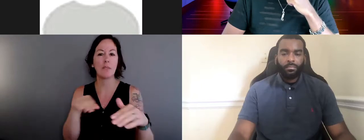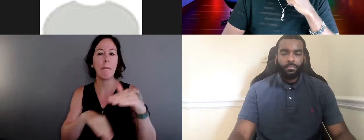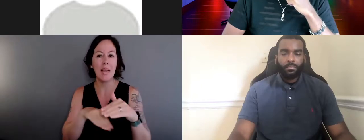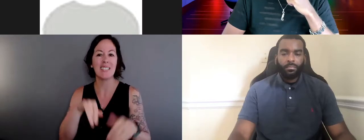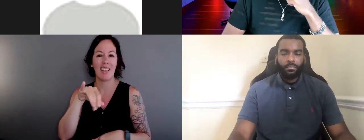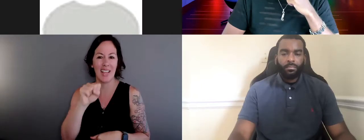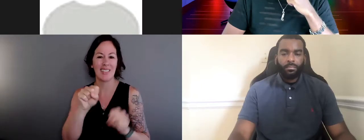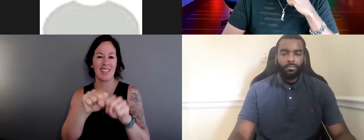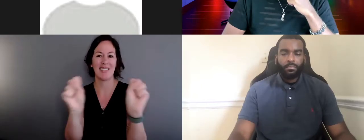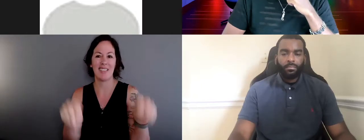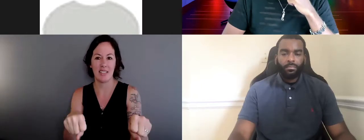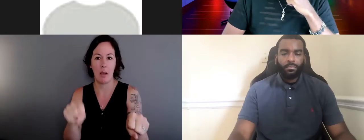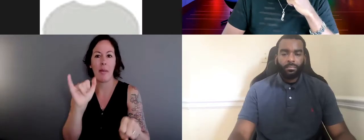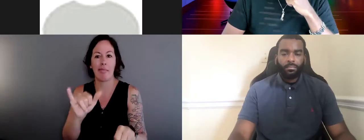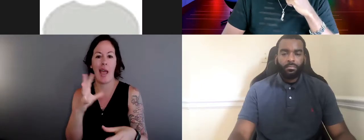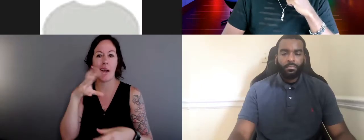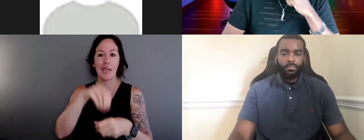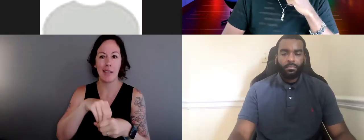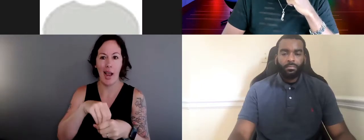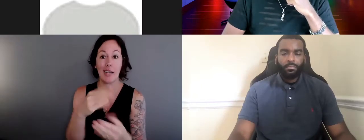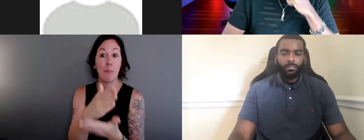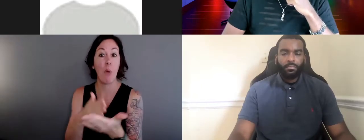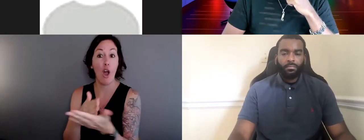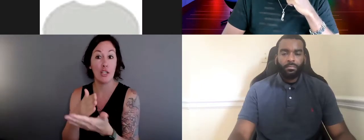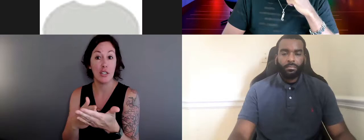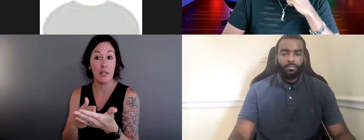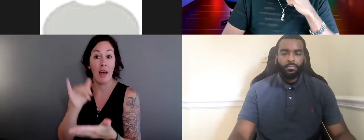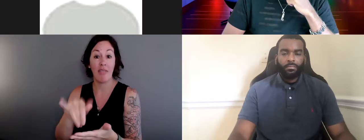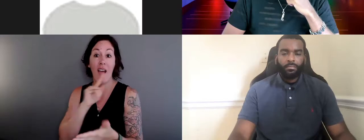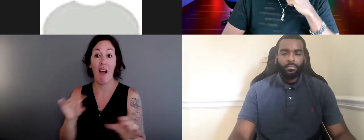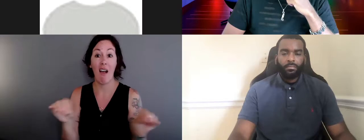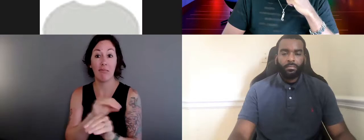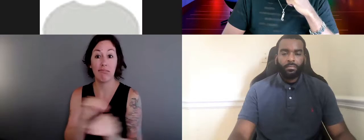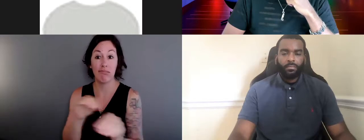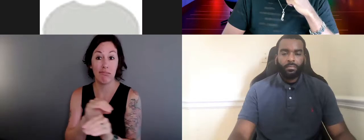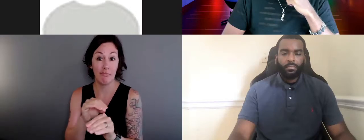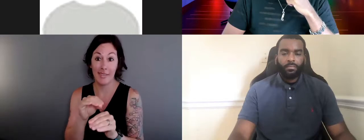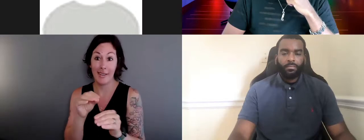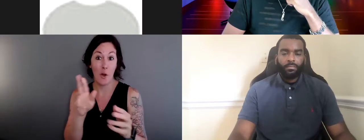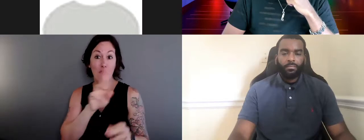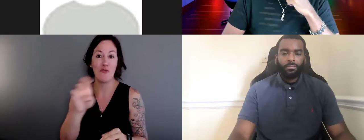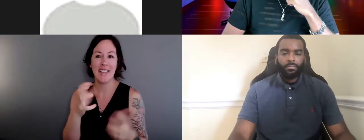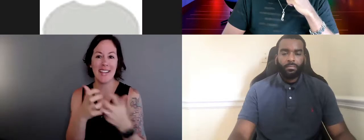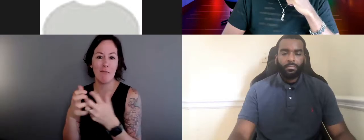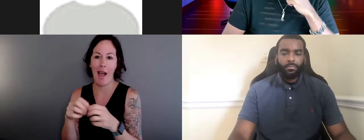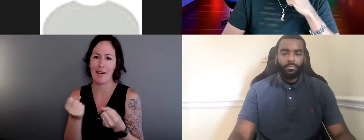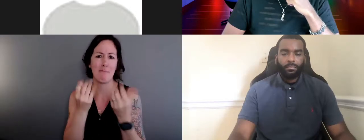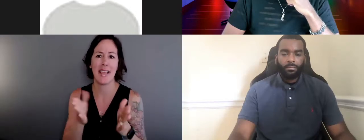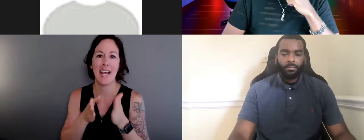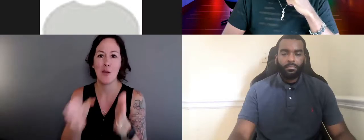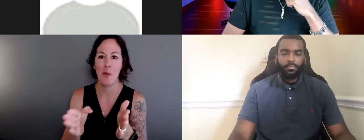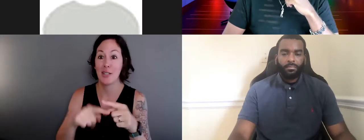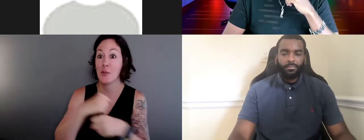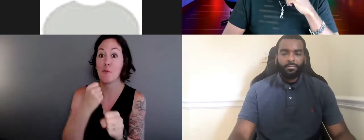various modes of languages. And so language is a system that has various